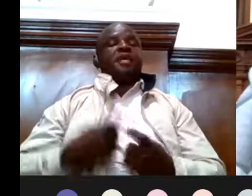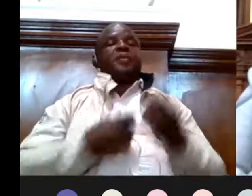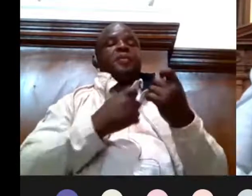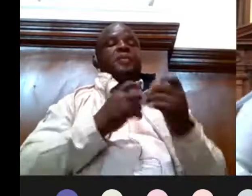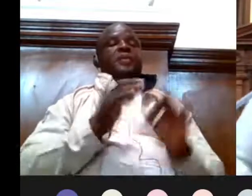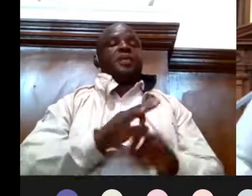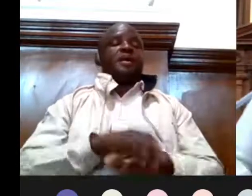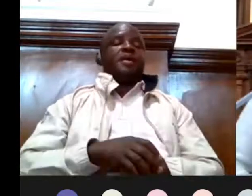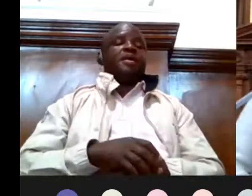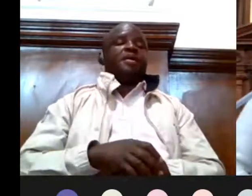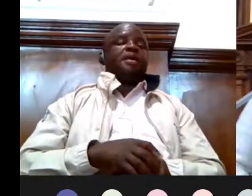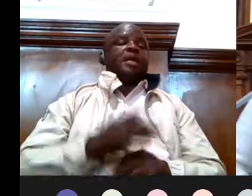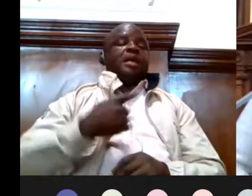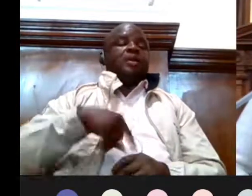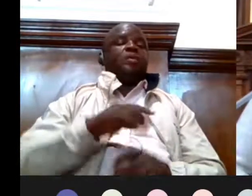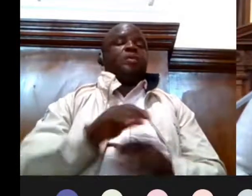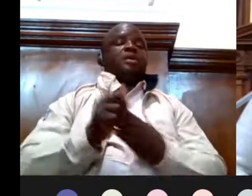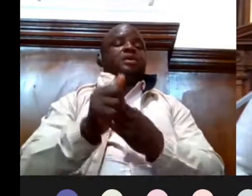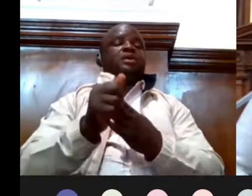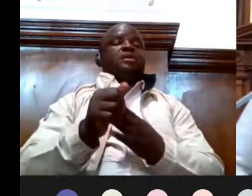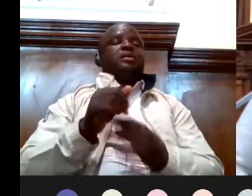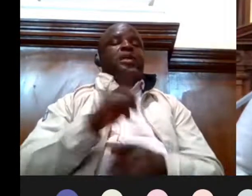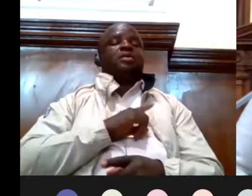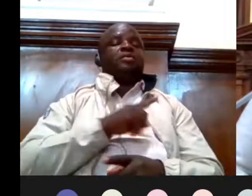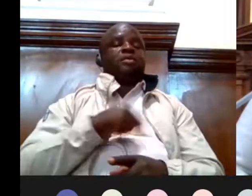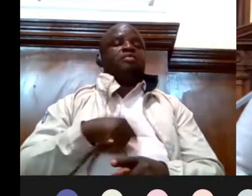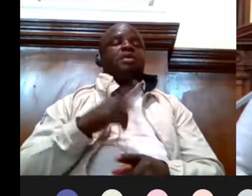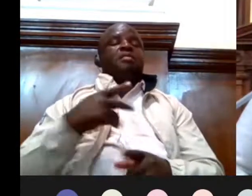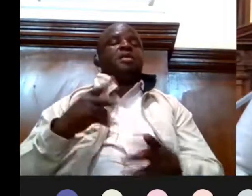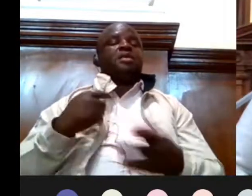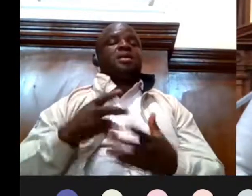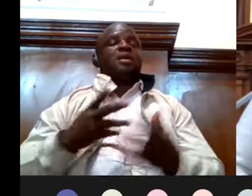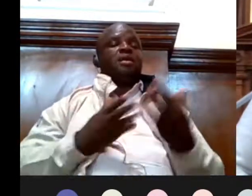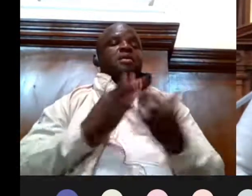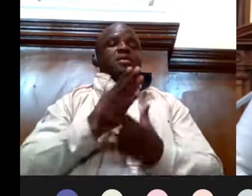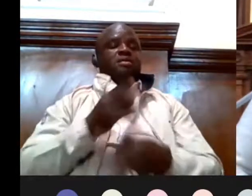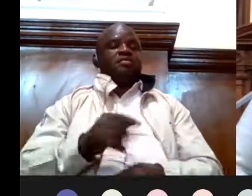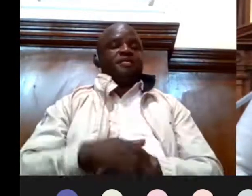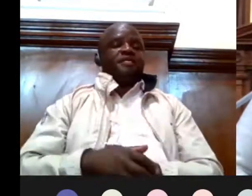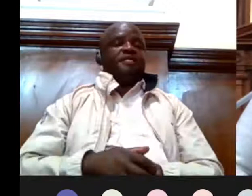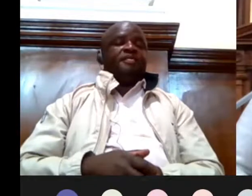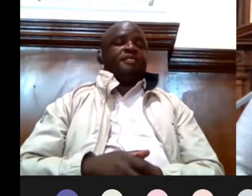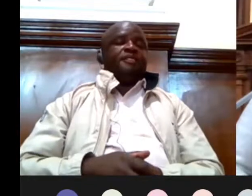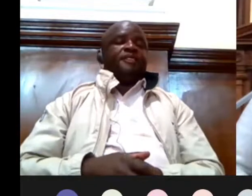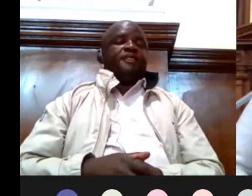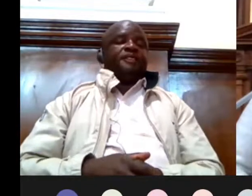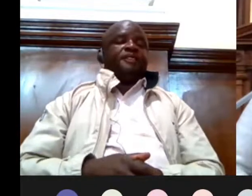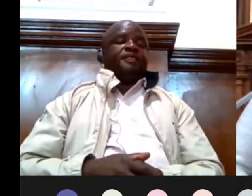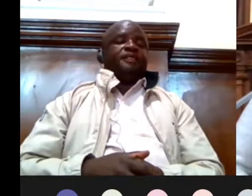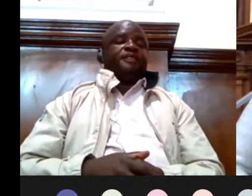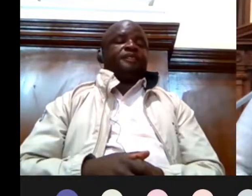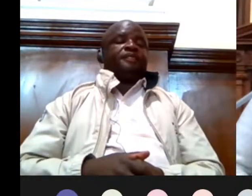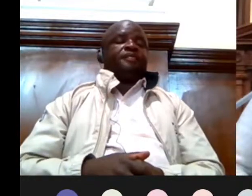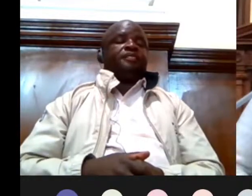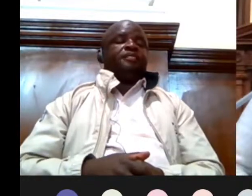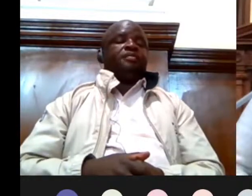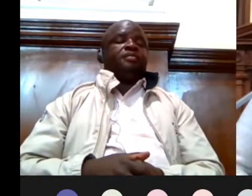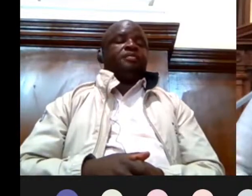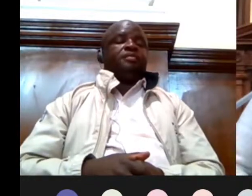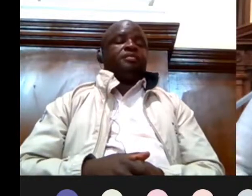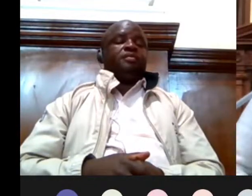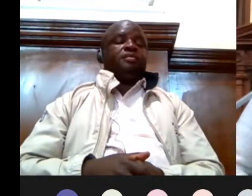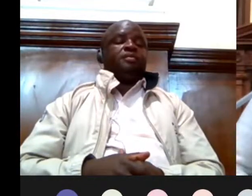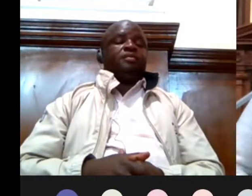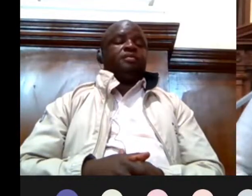As leaders, ke nahana that is where we have to step in. I don't think Honorable Speaker is going to be right hore